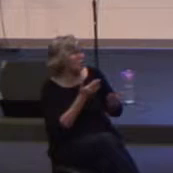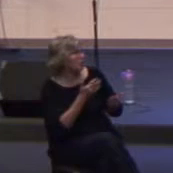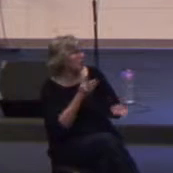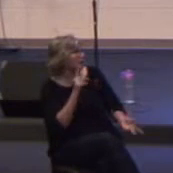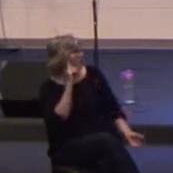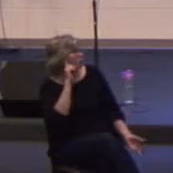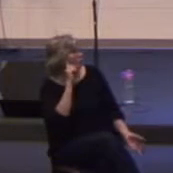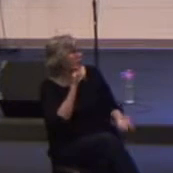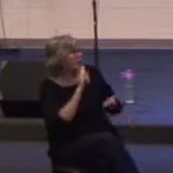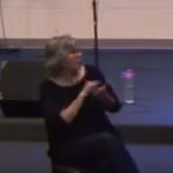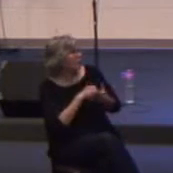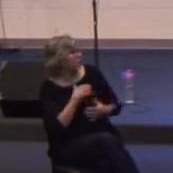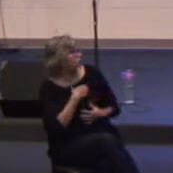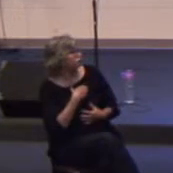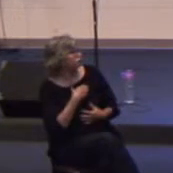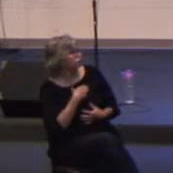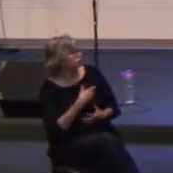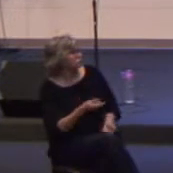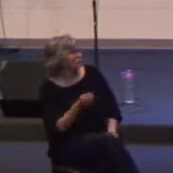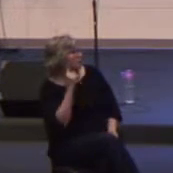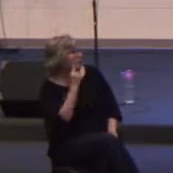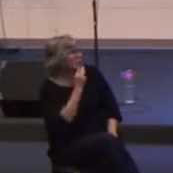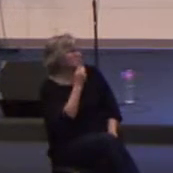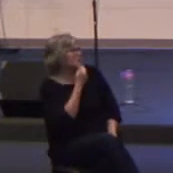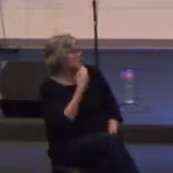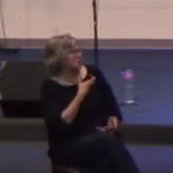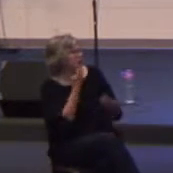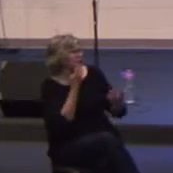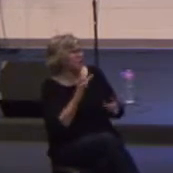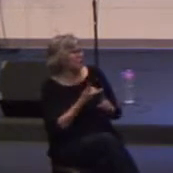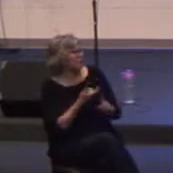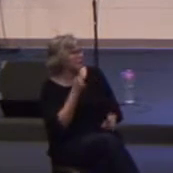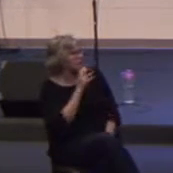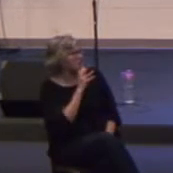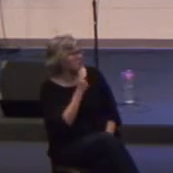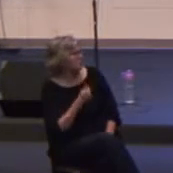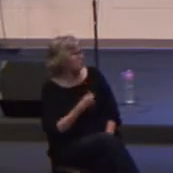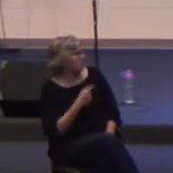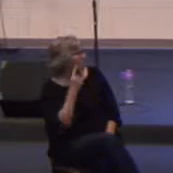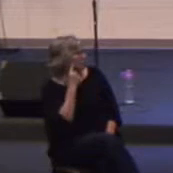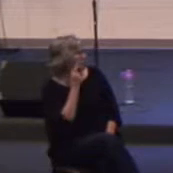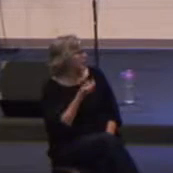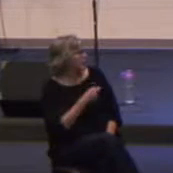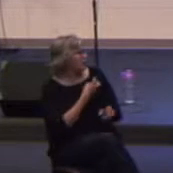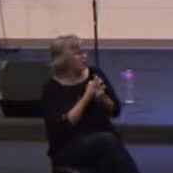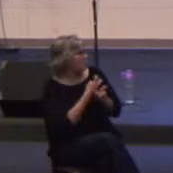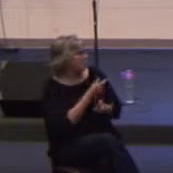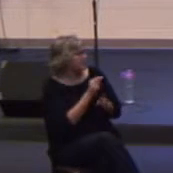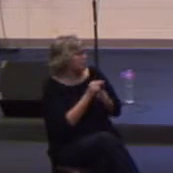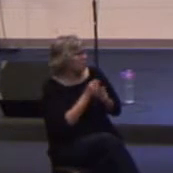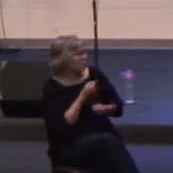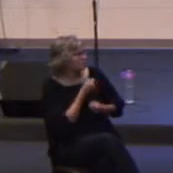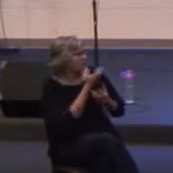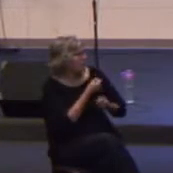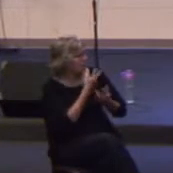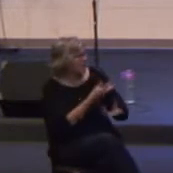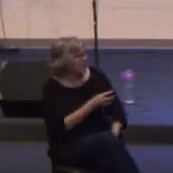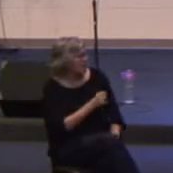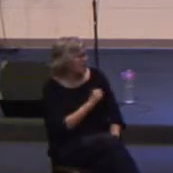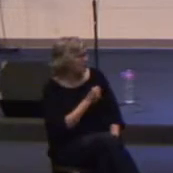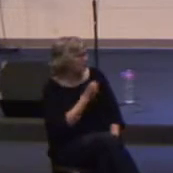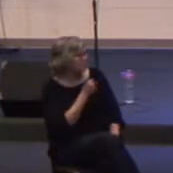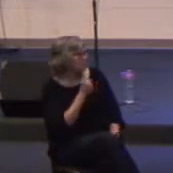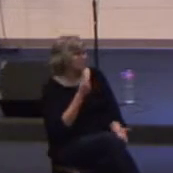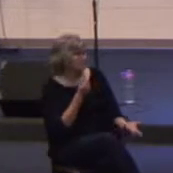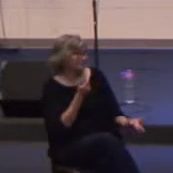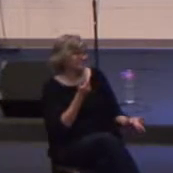discontentment coming out of your mouth? You ever hear bitterness and anger coming out of your mouth? You ever hear those poisonous words, those toxic words coming out of your